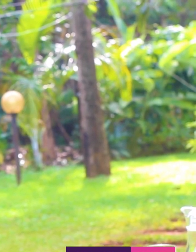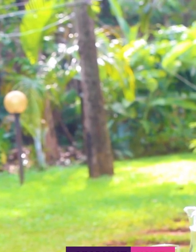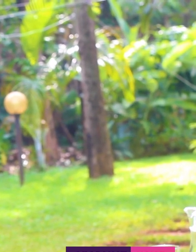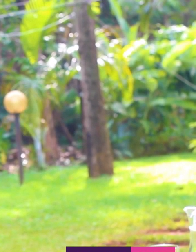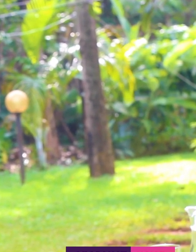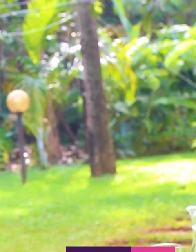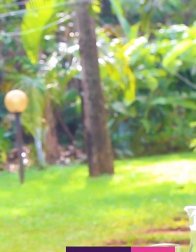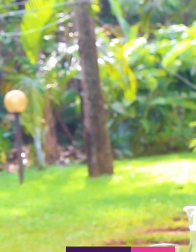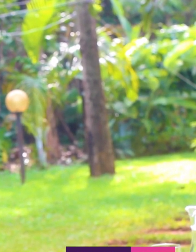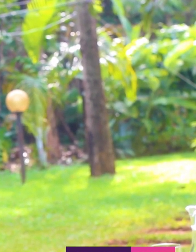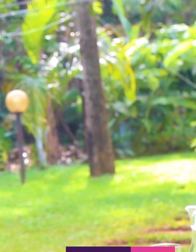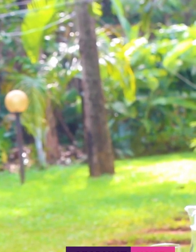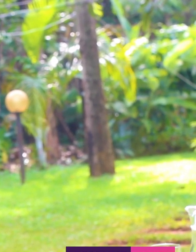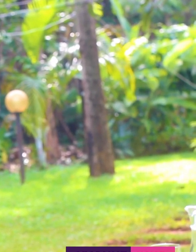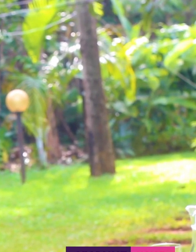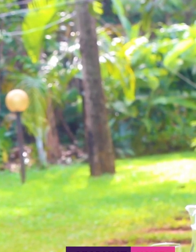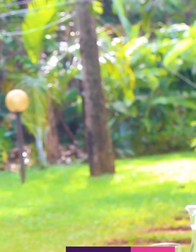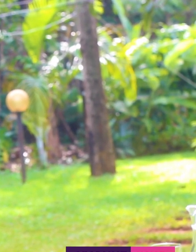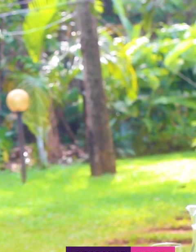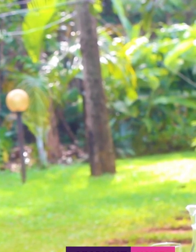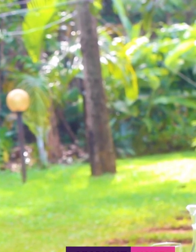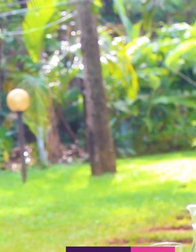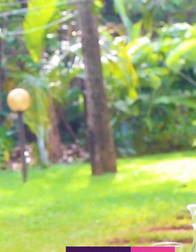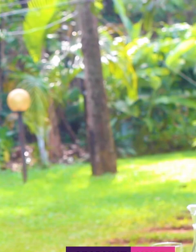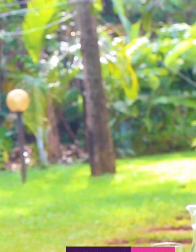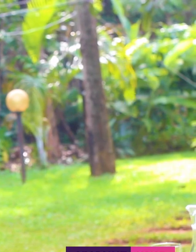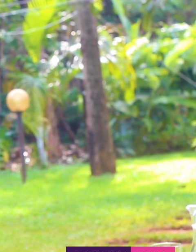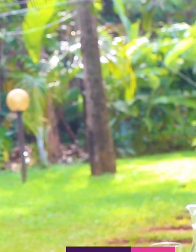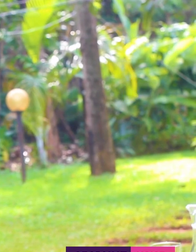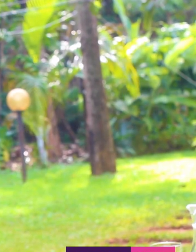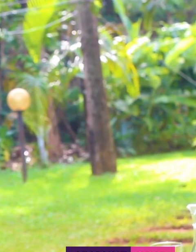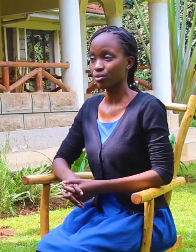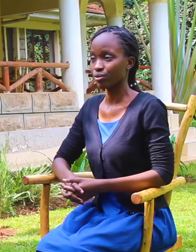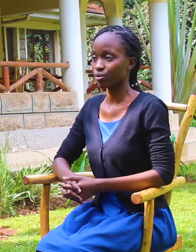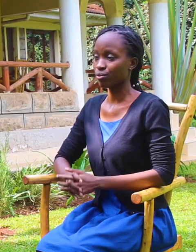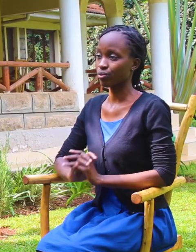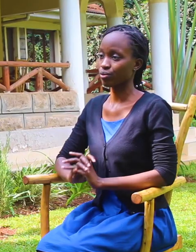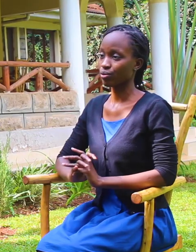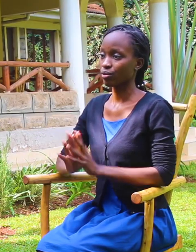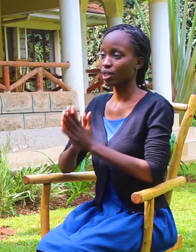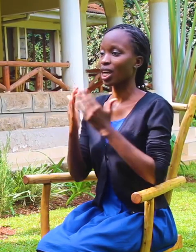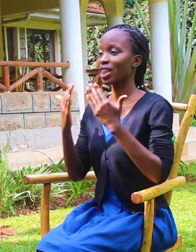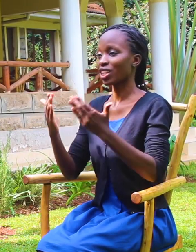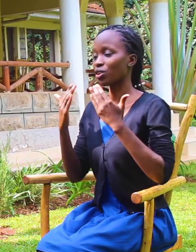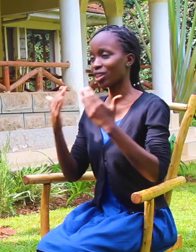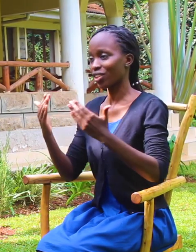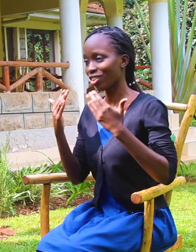May the Lord bless you. I love you. Thank you very much, my daughter